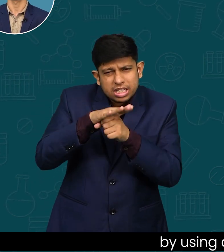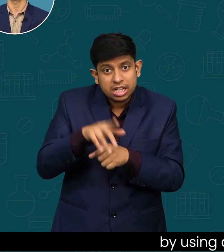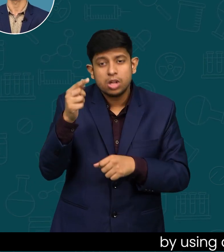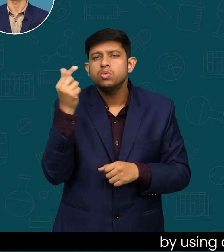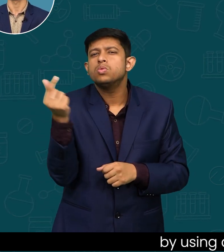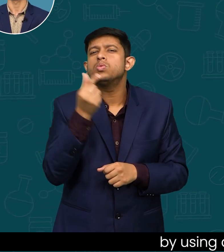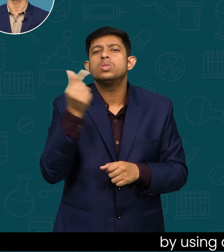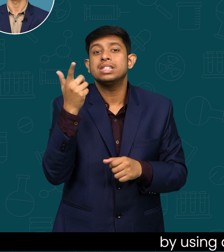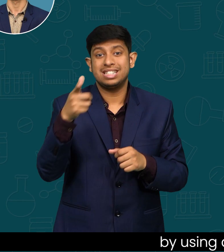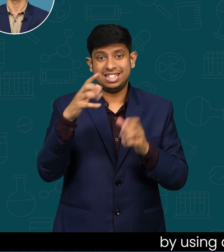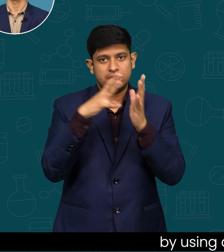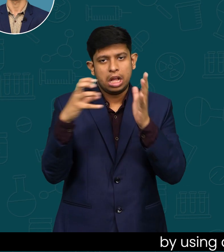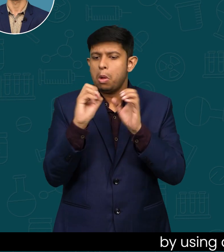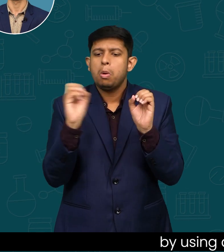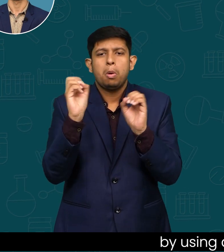tubes.